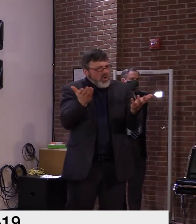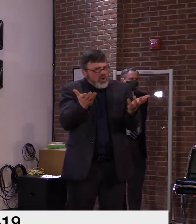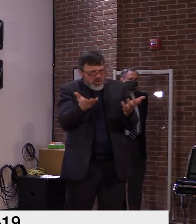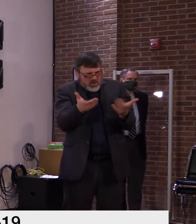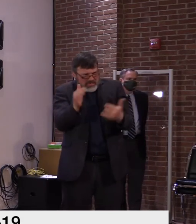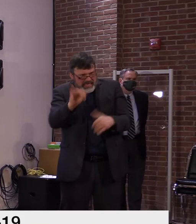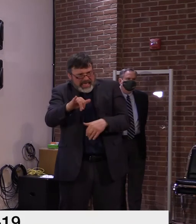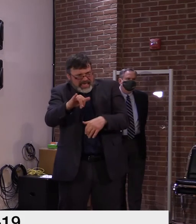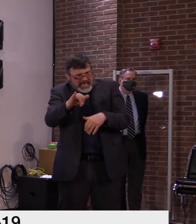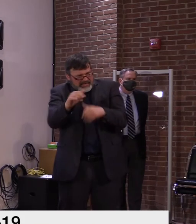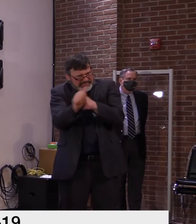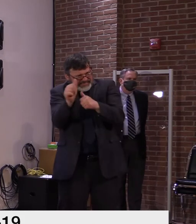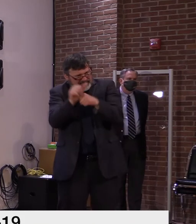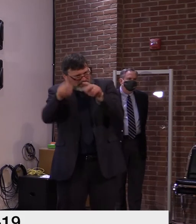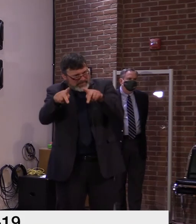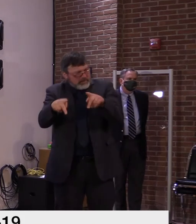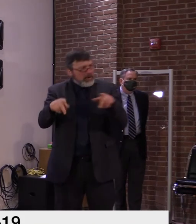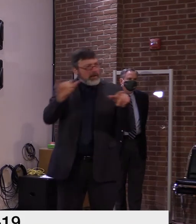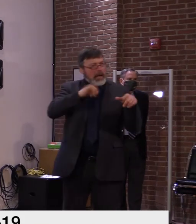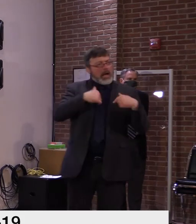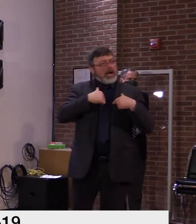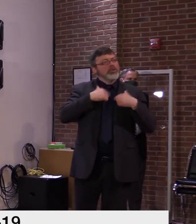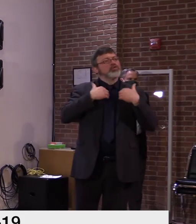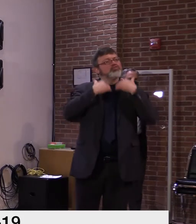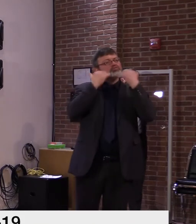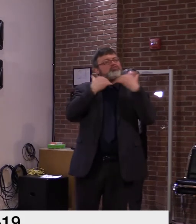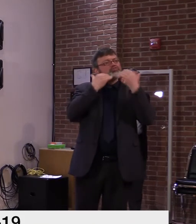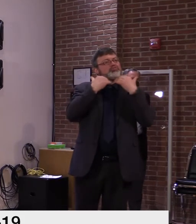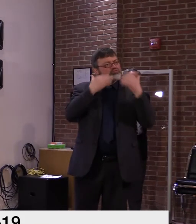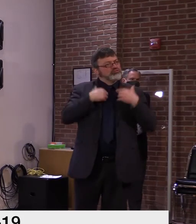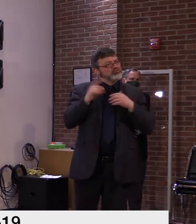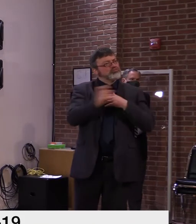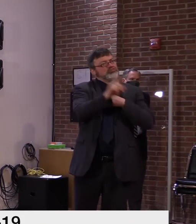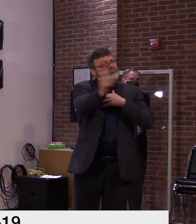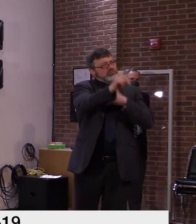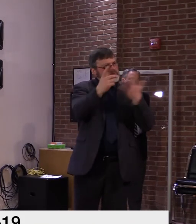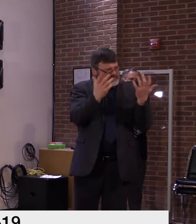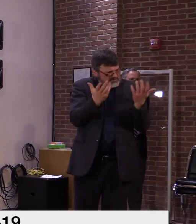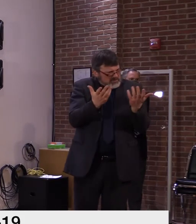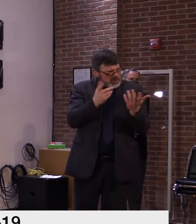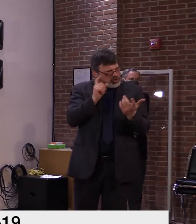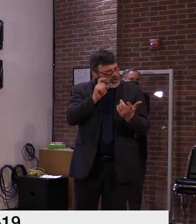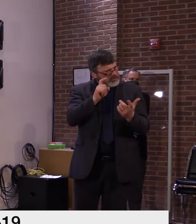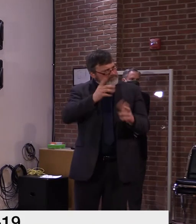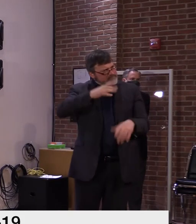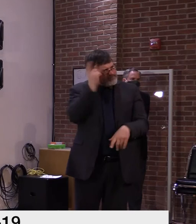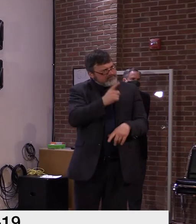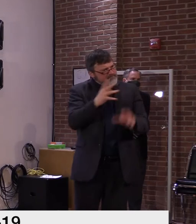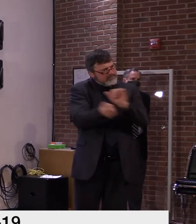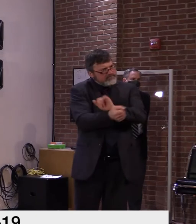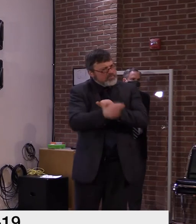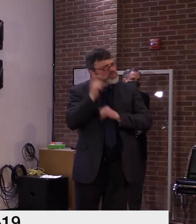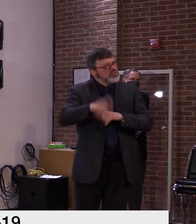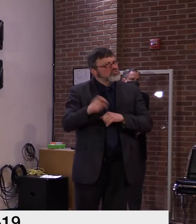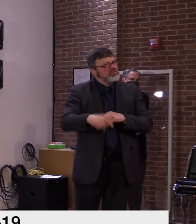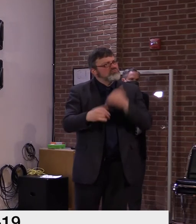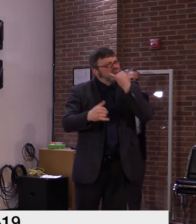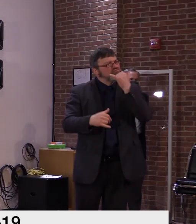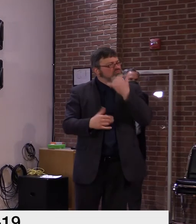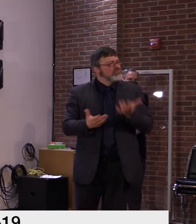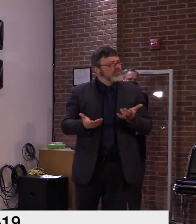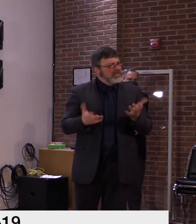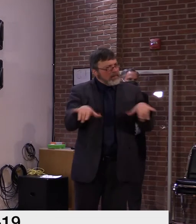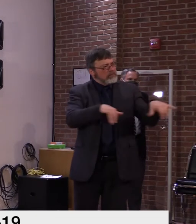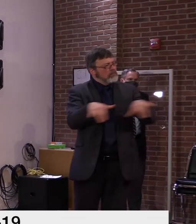like that? Well, again, there's a difference there. One's criminal and one, we're in a pandemic. And I wouldn't